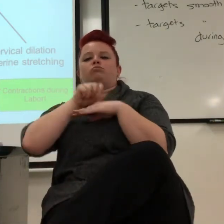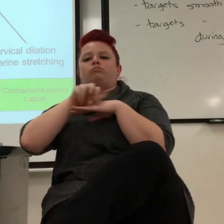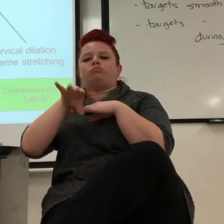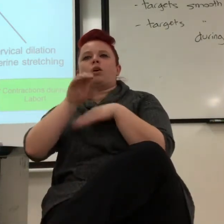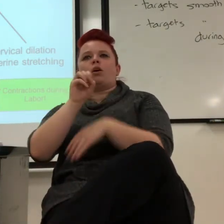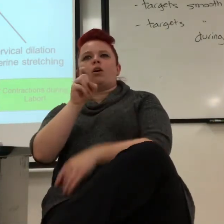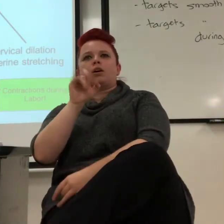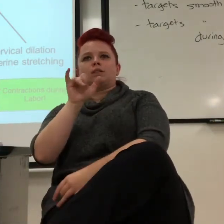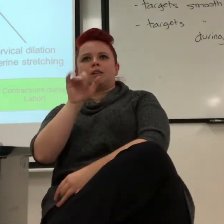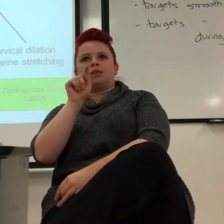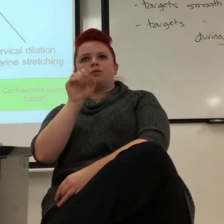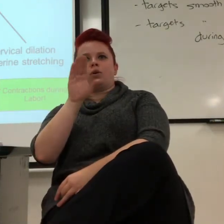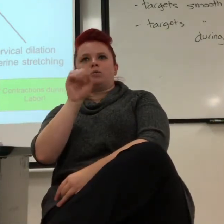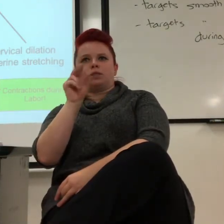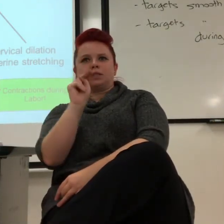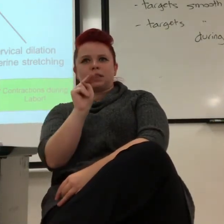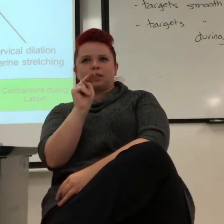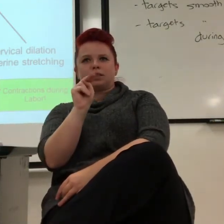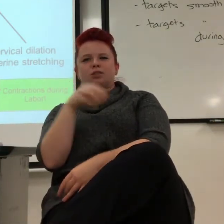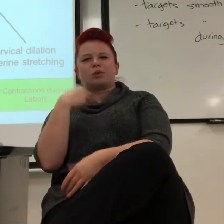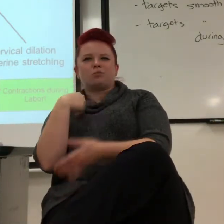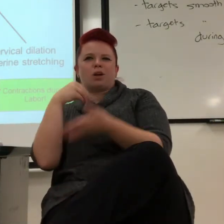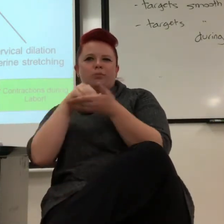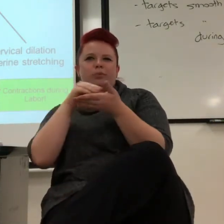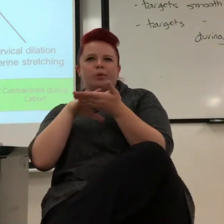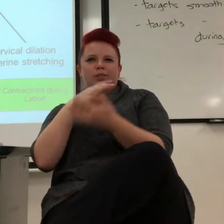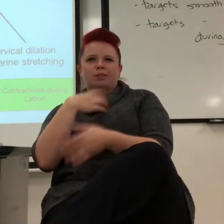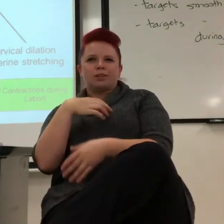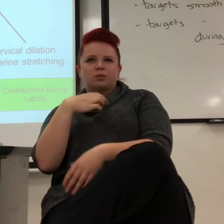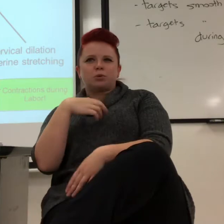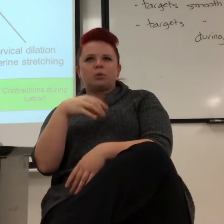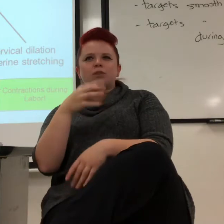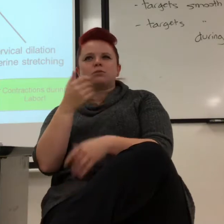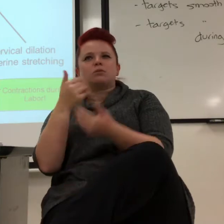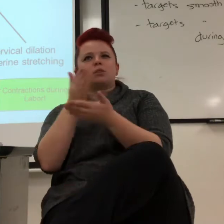If I put sex arousal in there, you know, in some animals,